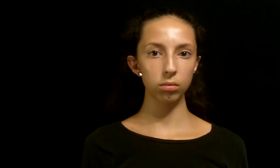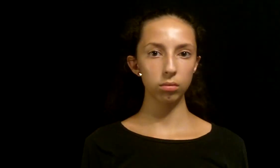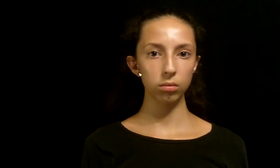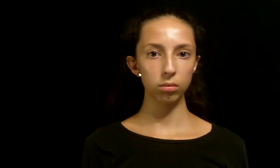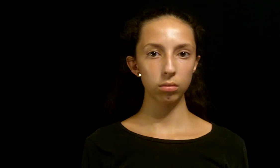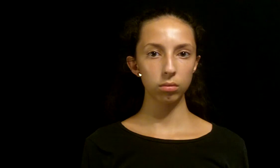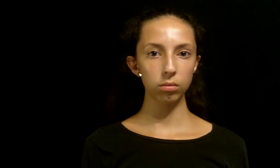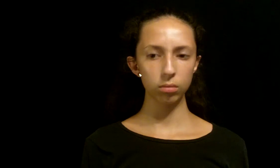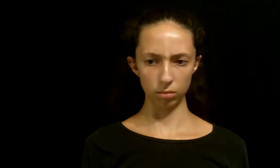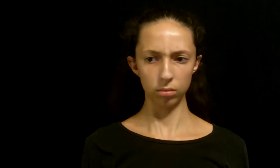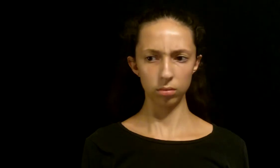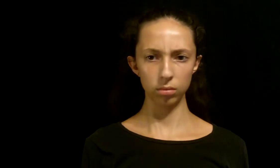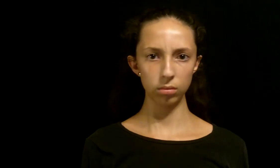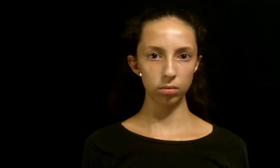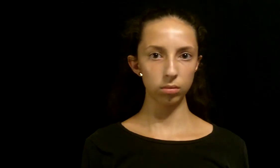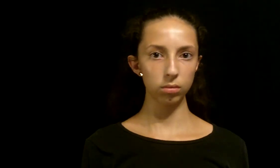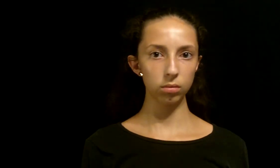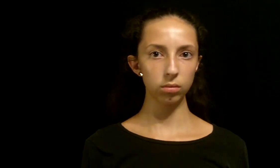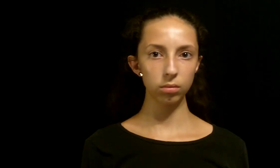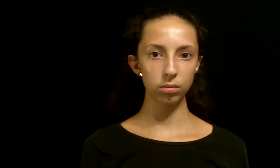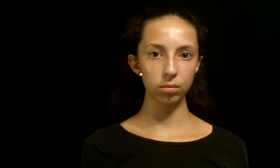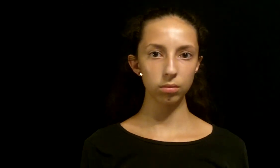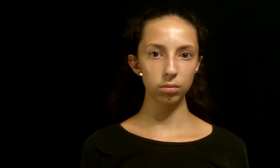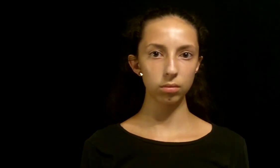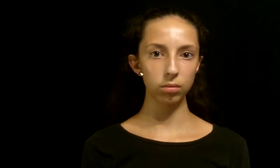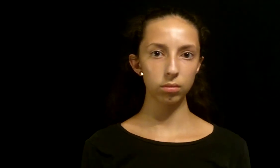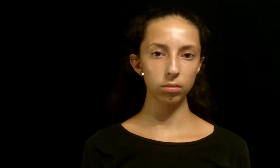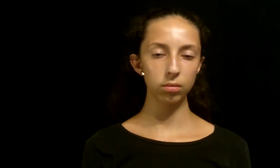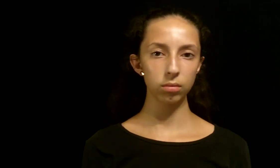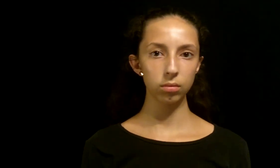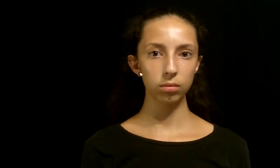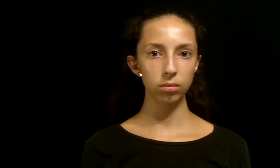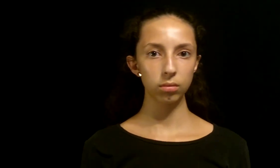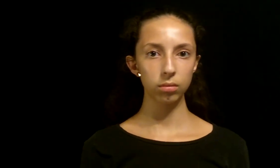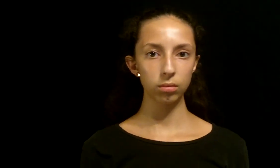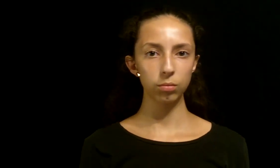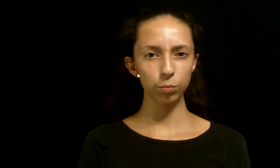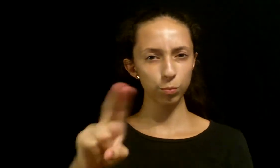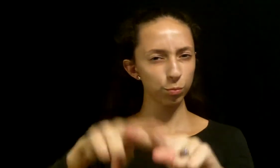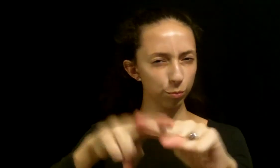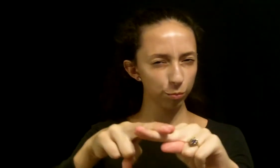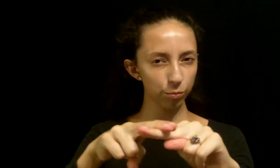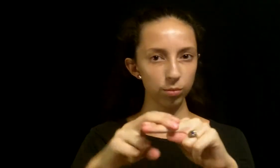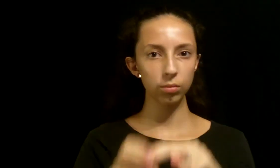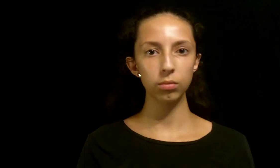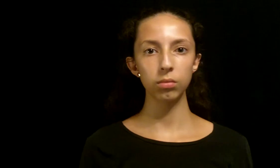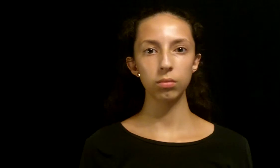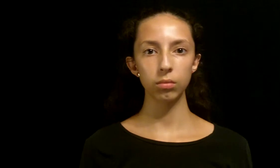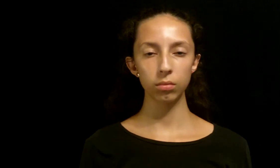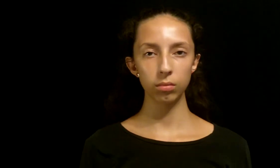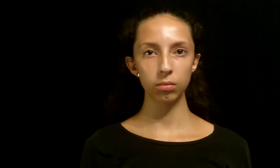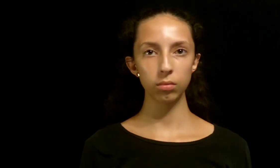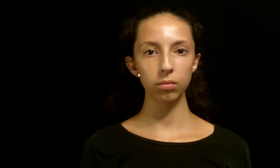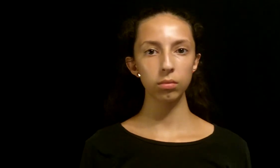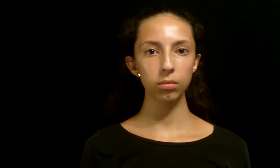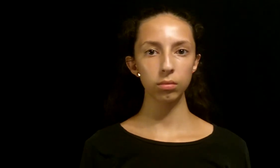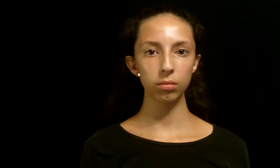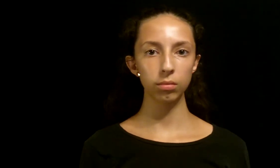their child, chair. They don't know. They're trying to emphasize, so they do it twice. But a double movement is the noun,